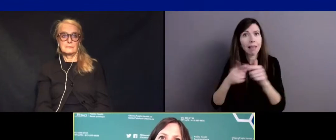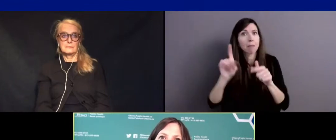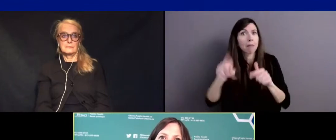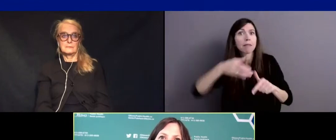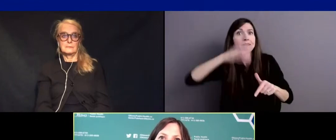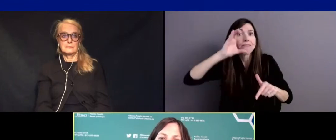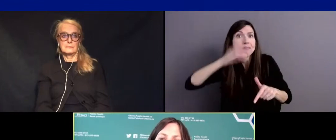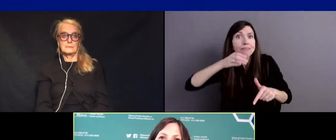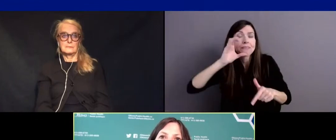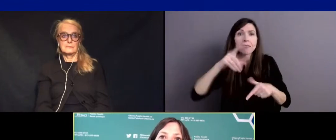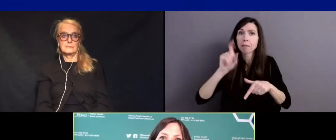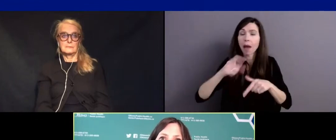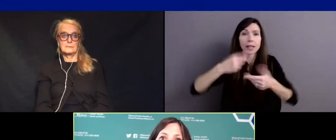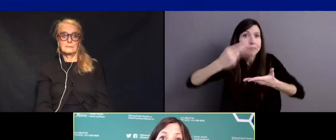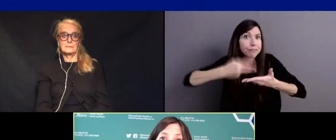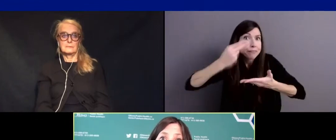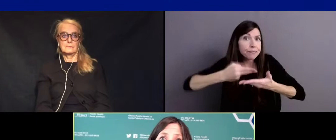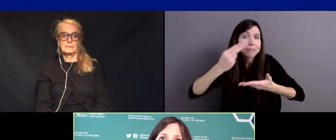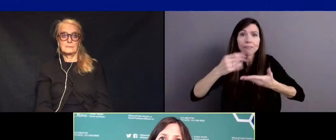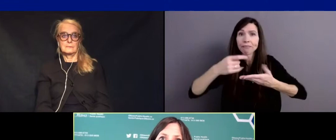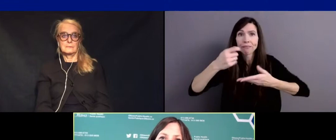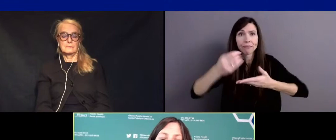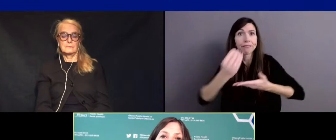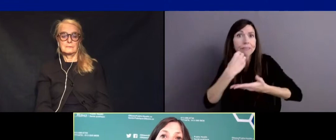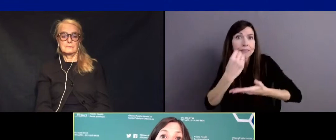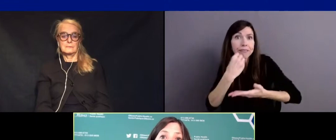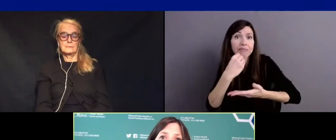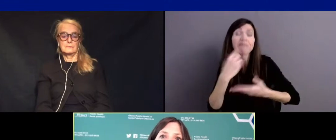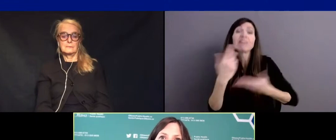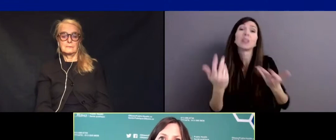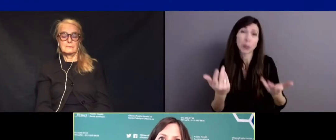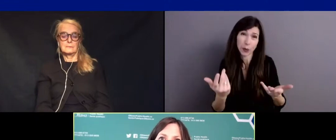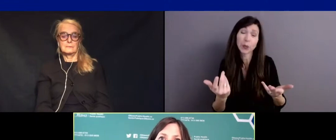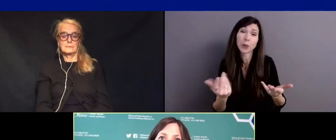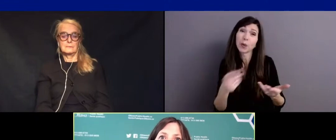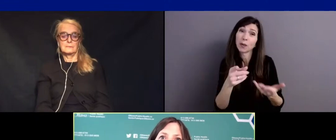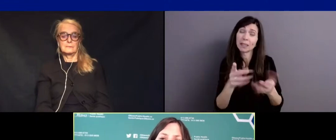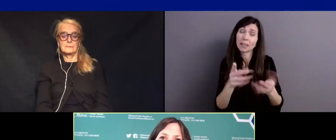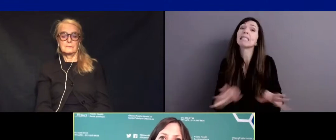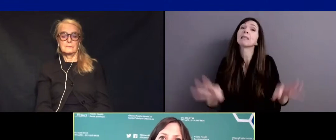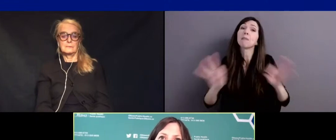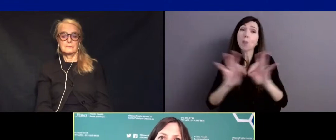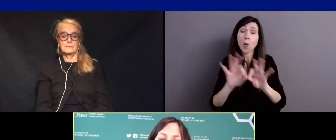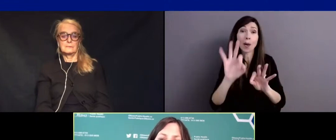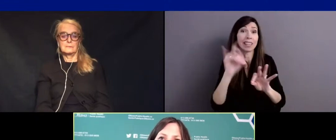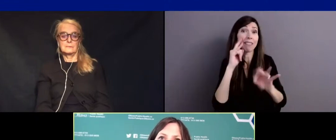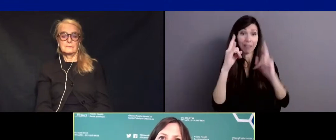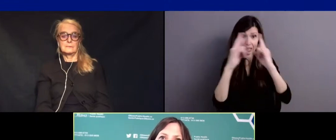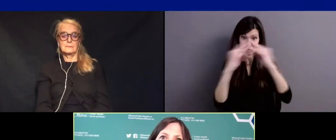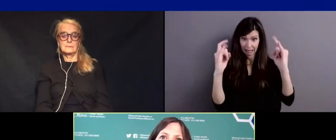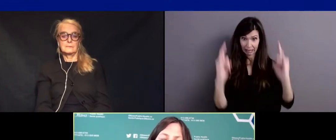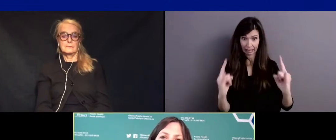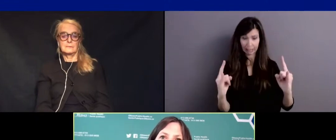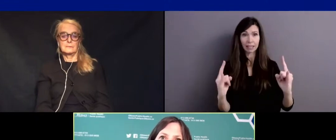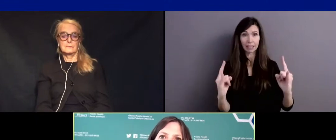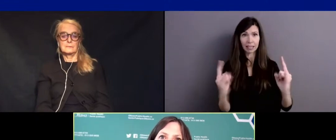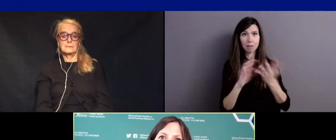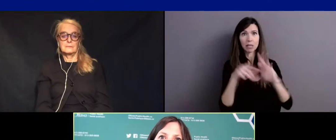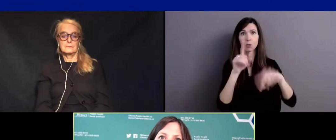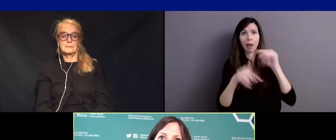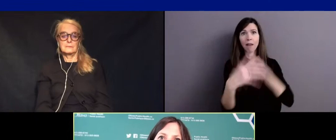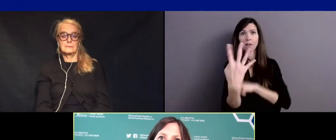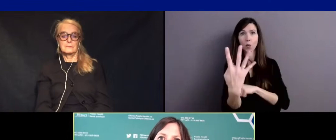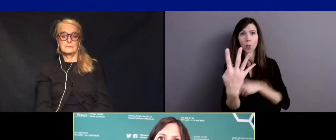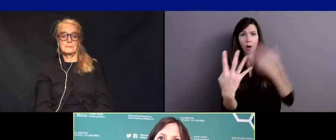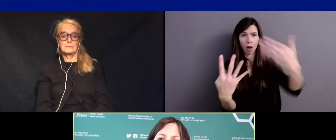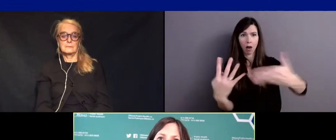So the idea is if you're going to have a tent, to keep at least two sides open, and that increases the airflow.